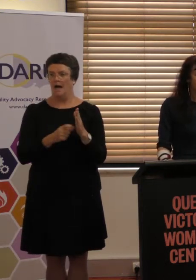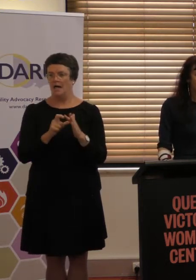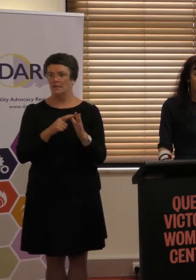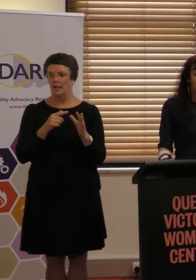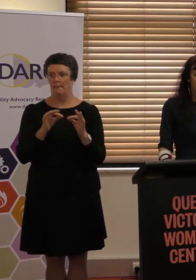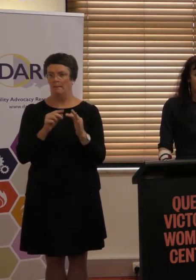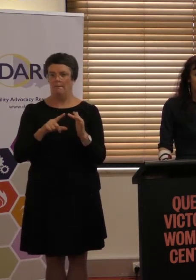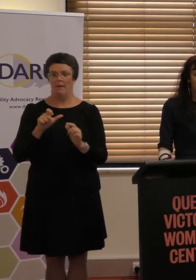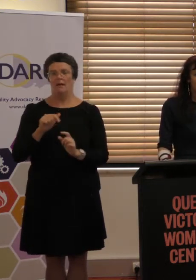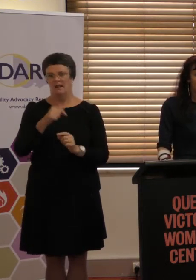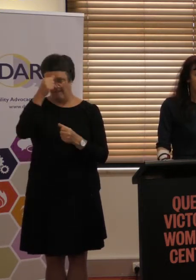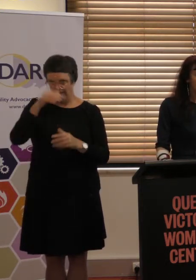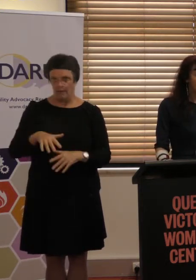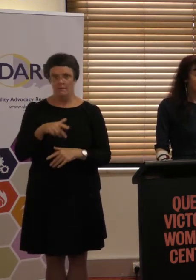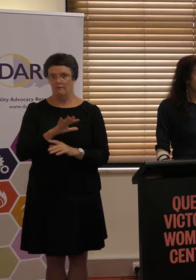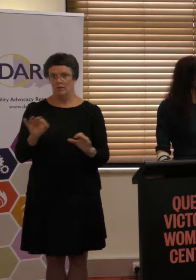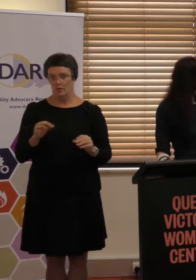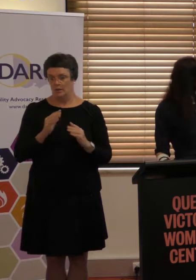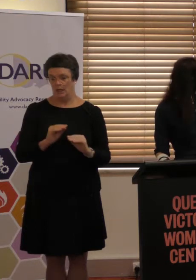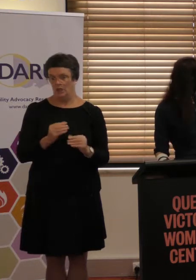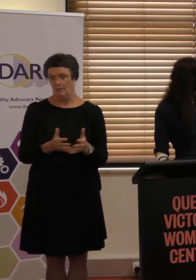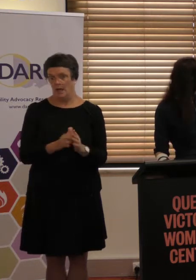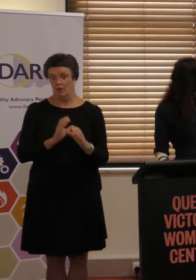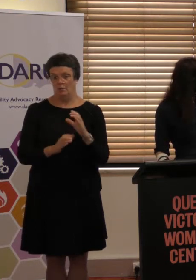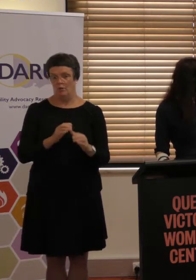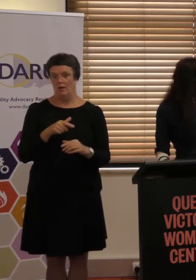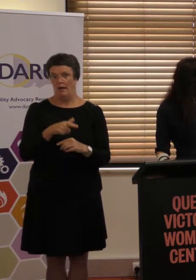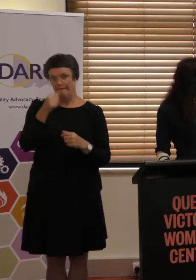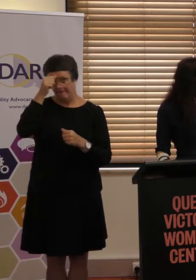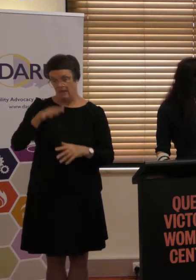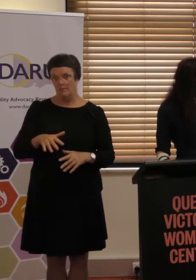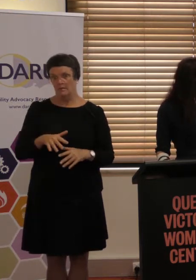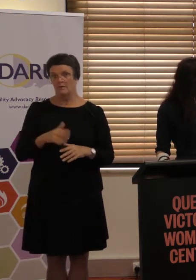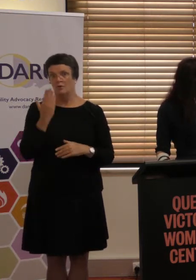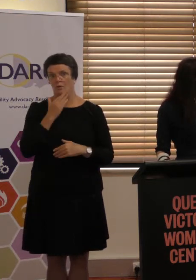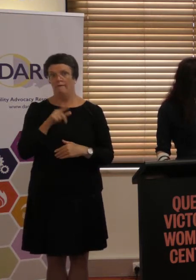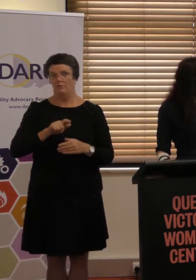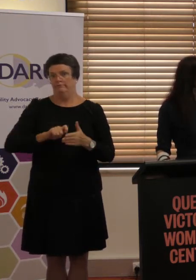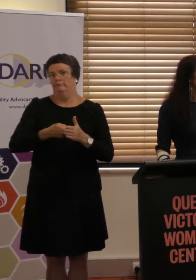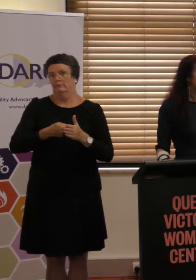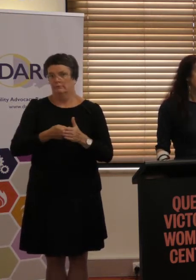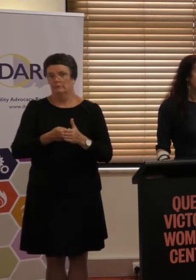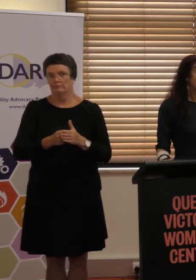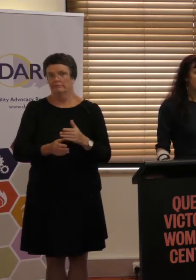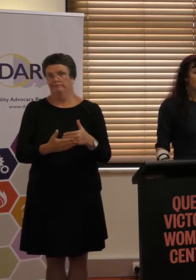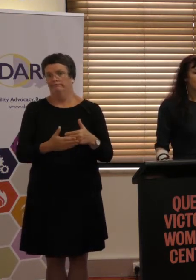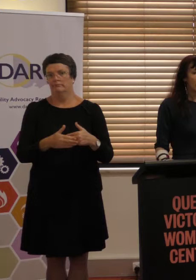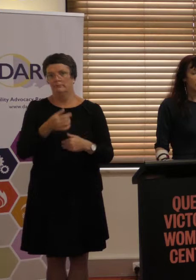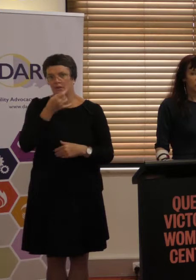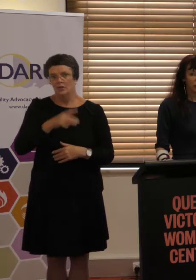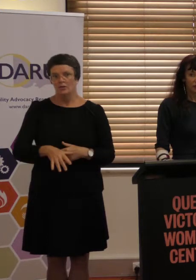how to communicate and instead locking them up. And he is seen as